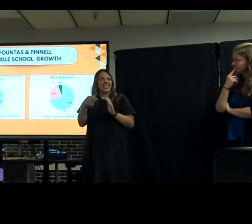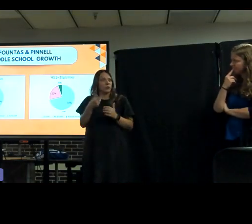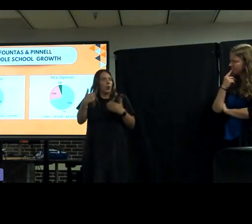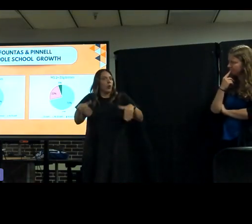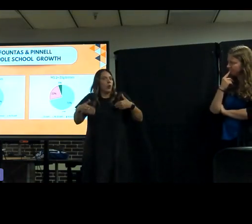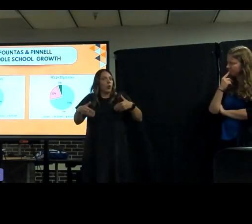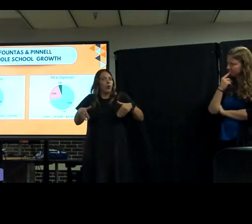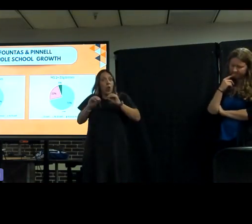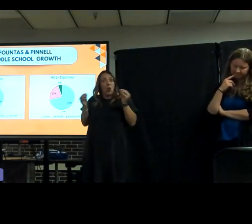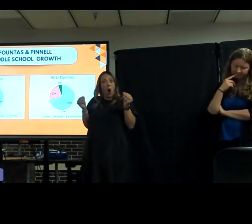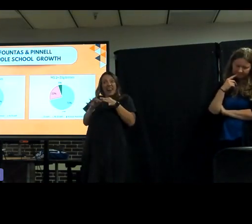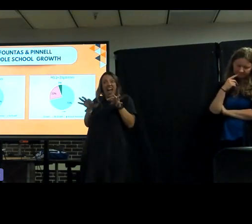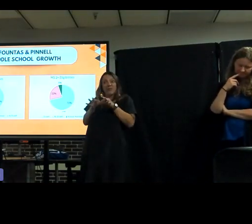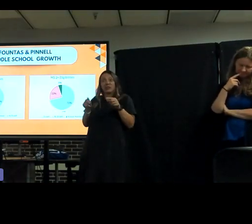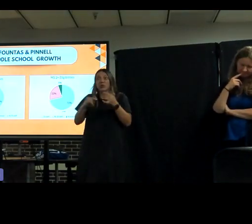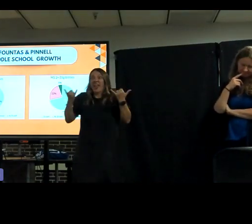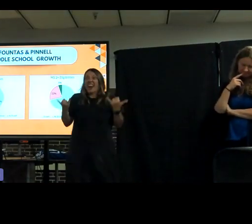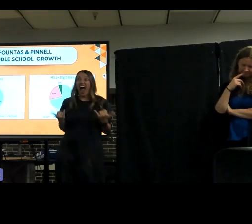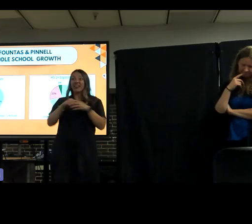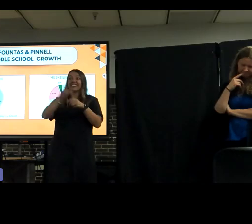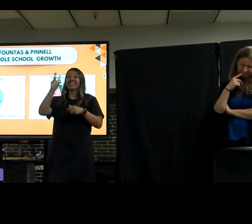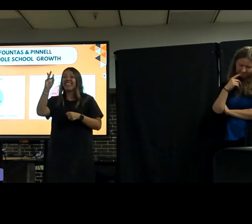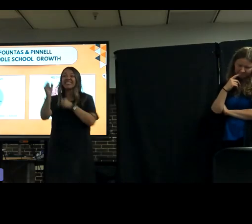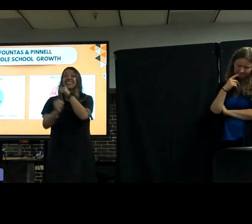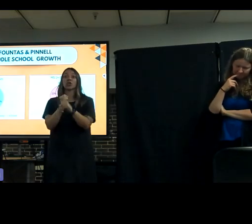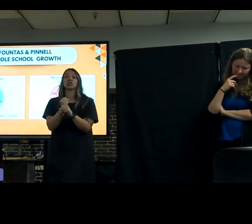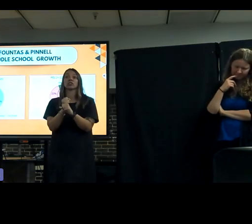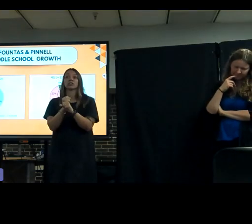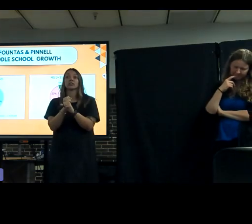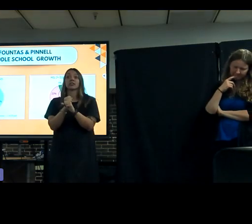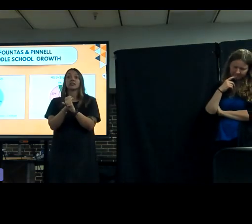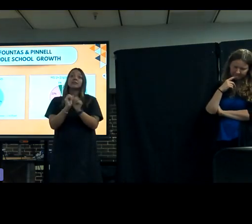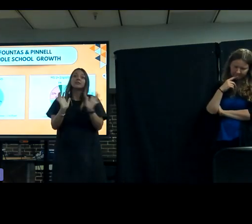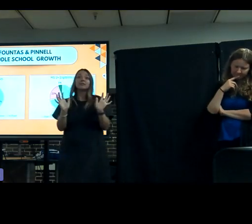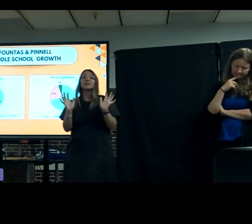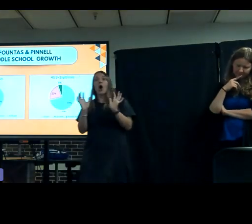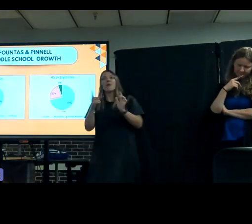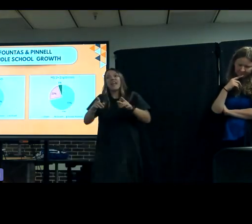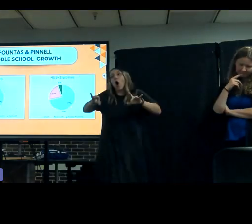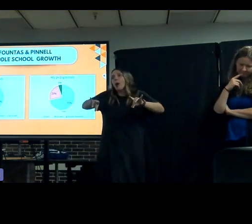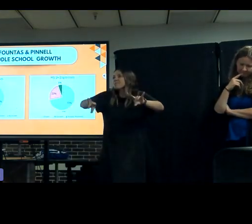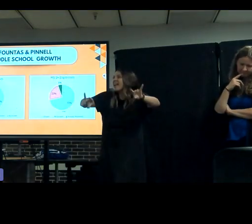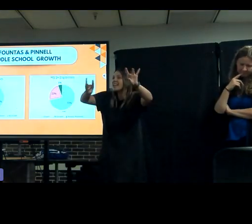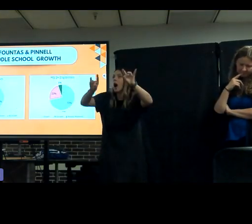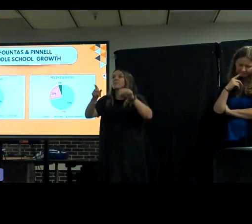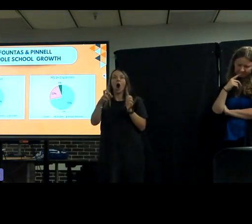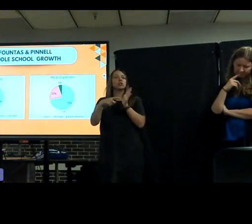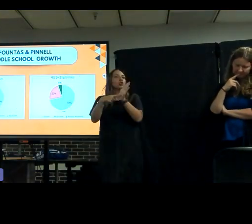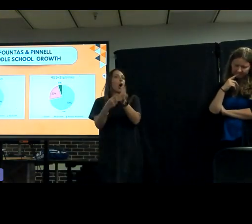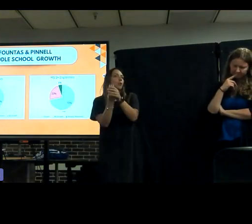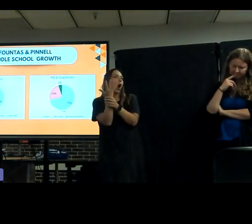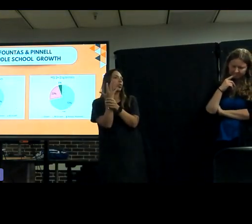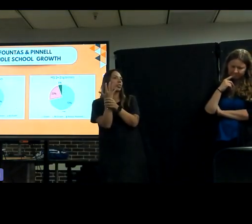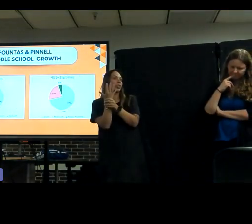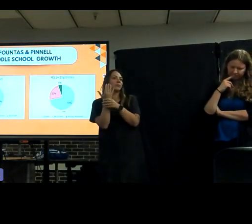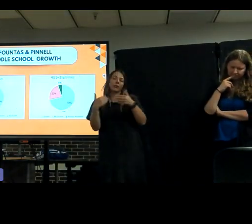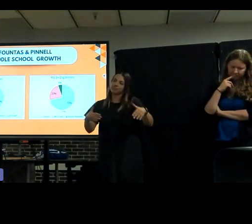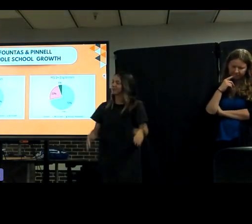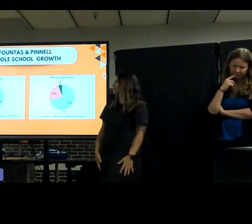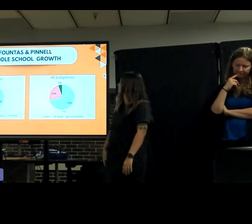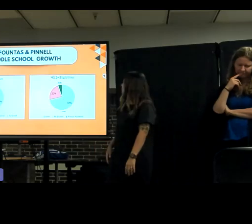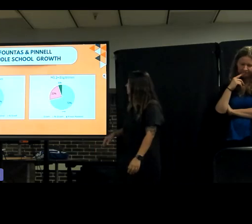previously, Sarah, with the deaf scientist intern, she had no language. She's been here 6 years and you could see her language. So again,